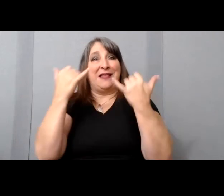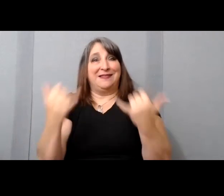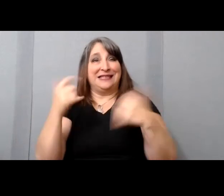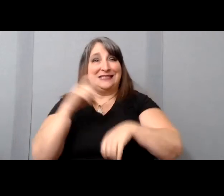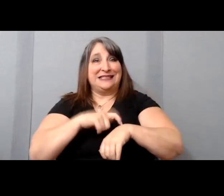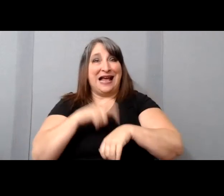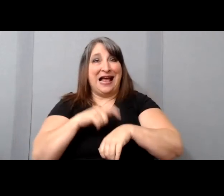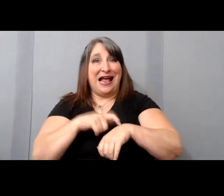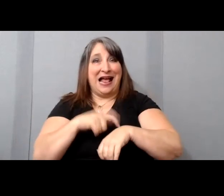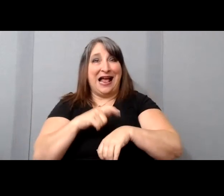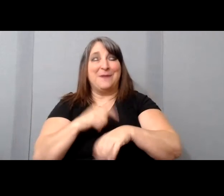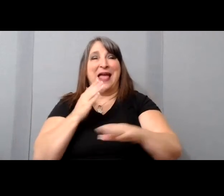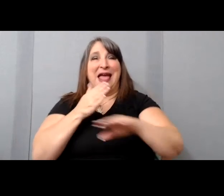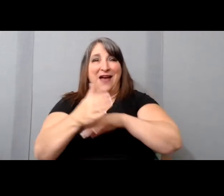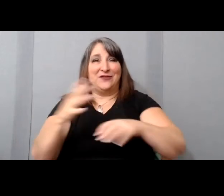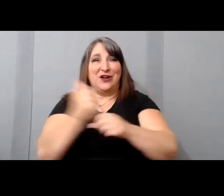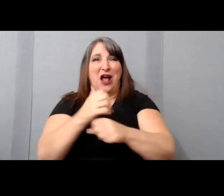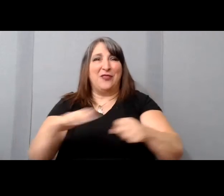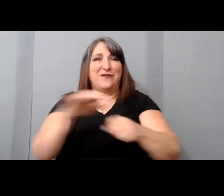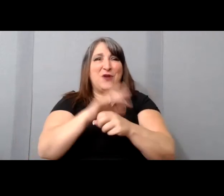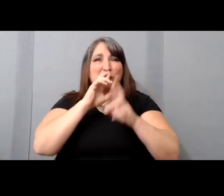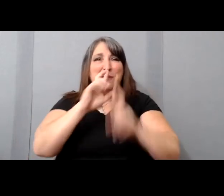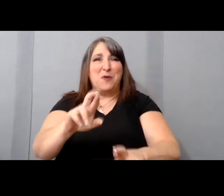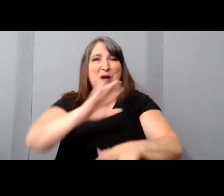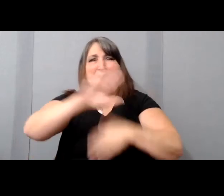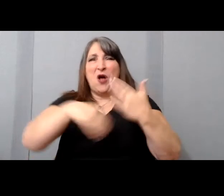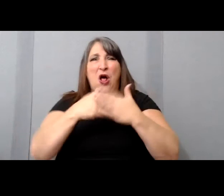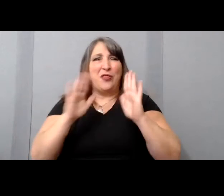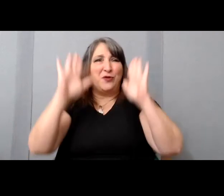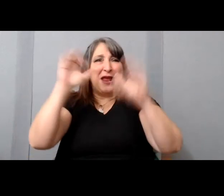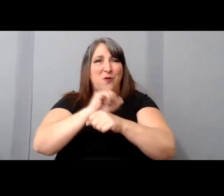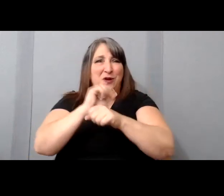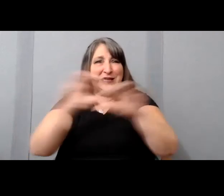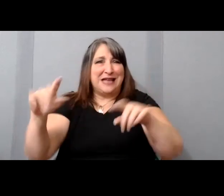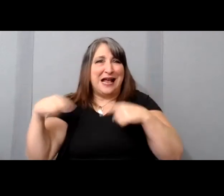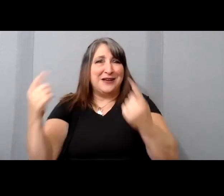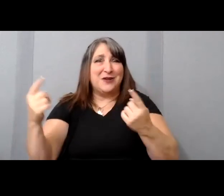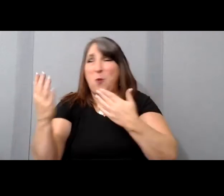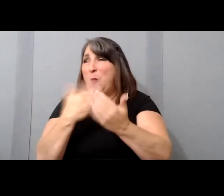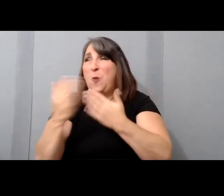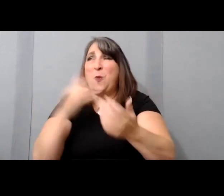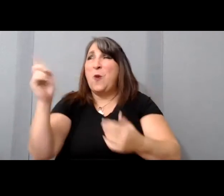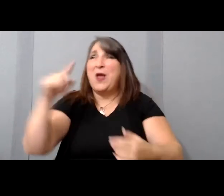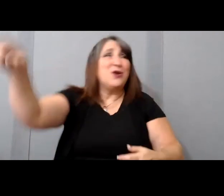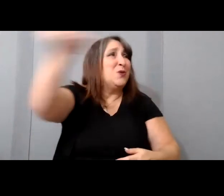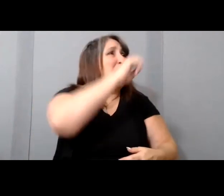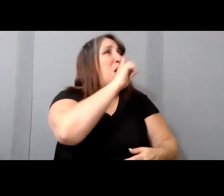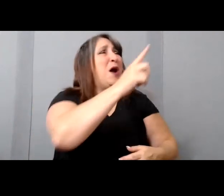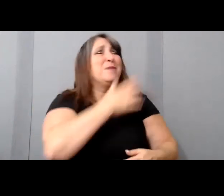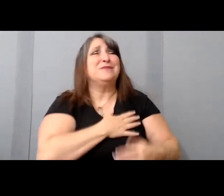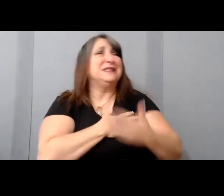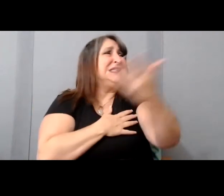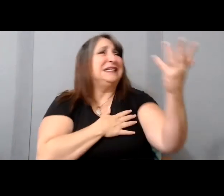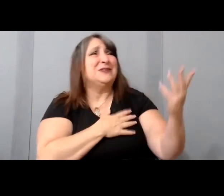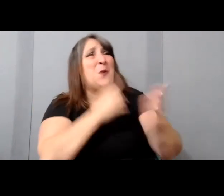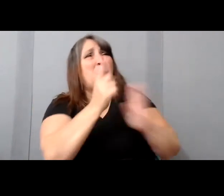we've gotten a full report of all the great work that's been done, wherever you are, I hope you'll take just one moment to